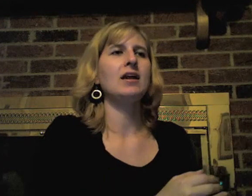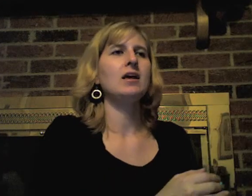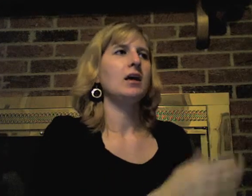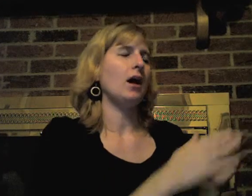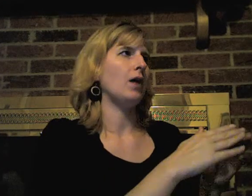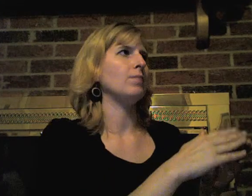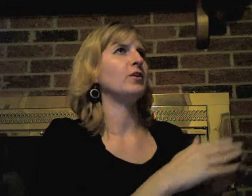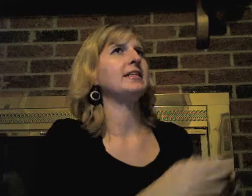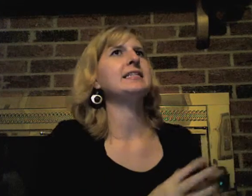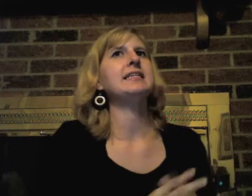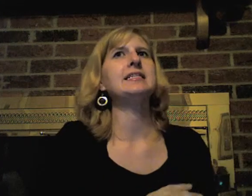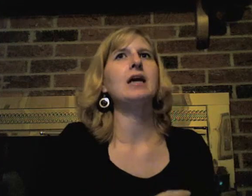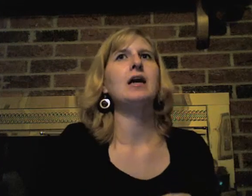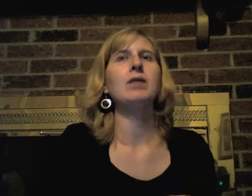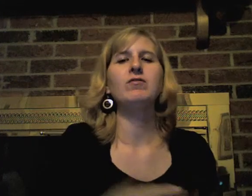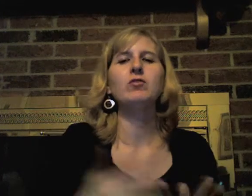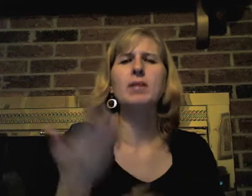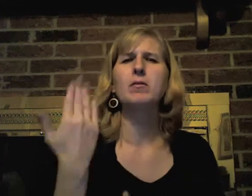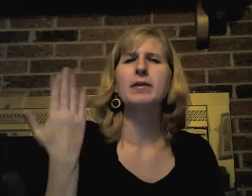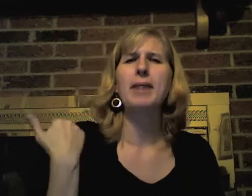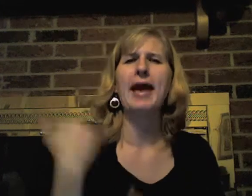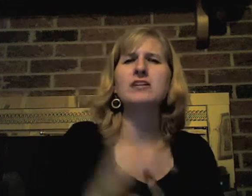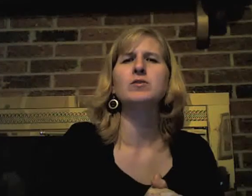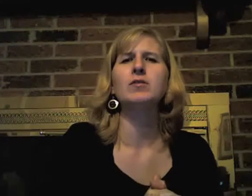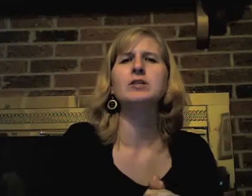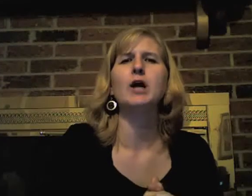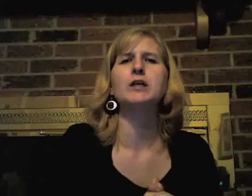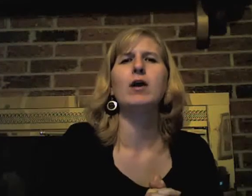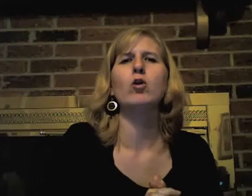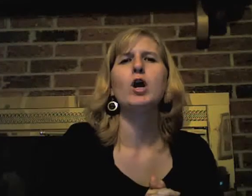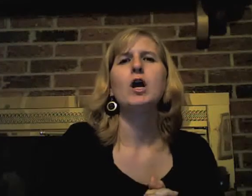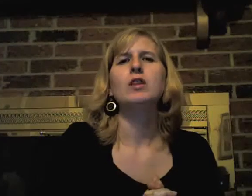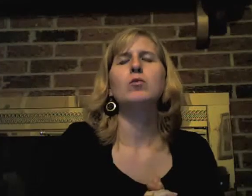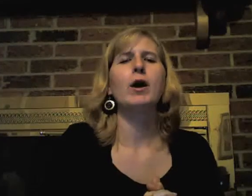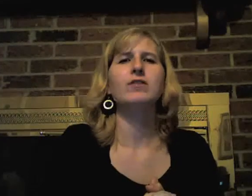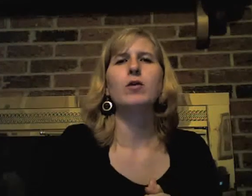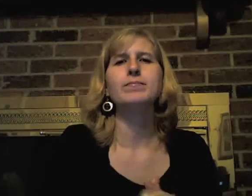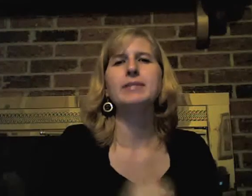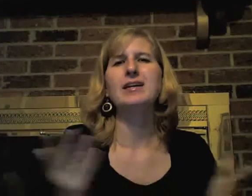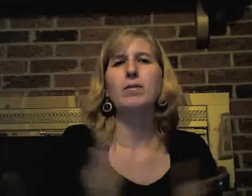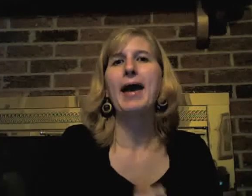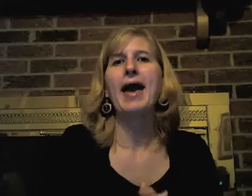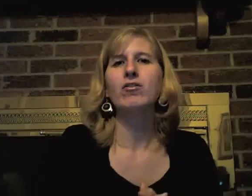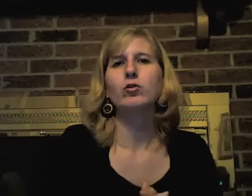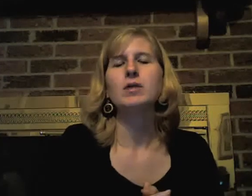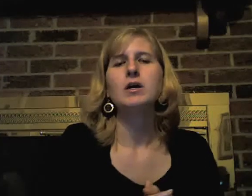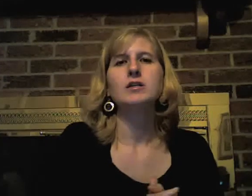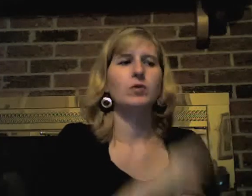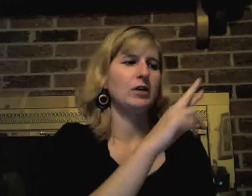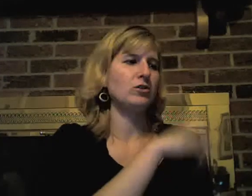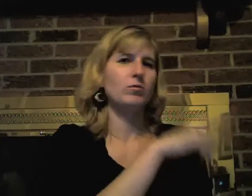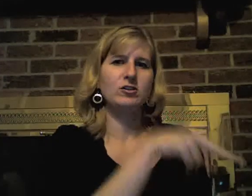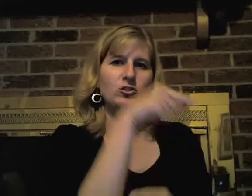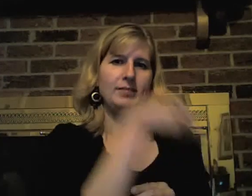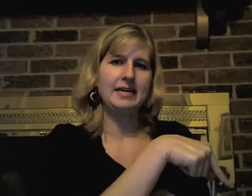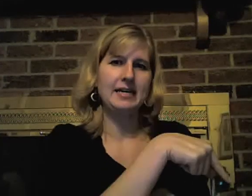For instance, if you remember in the past unit, we talked about the water fountain being near the bathroom. So here's the restroom here, and